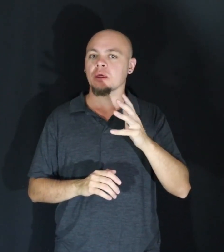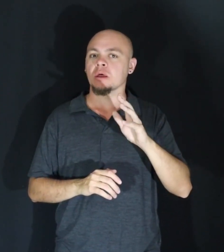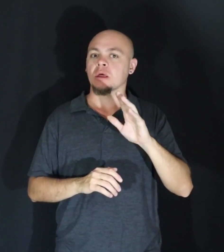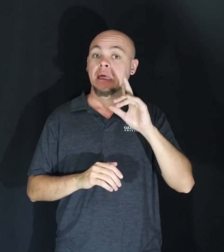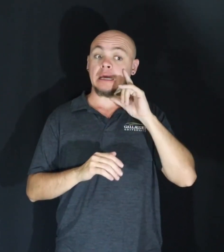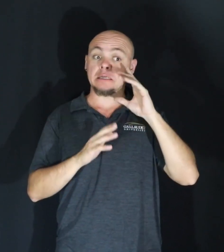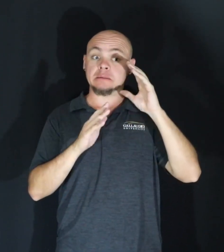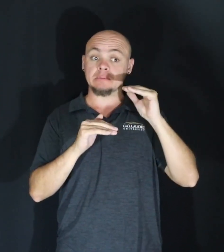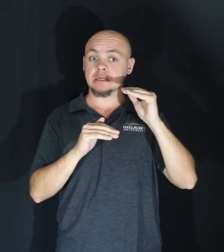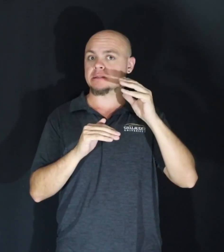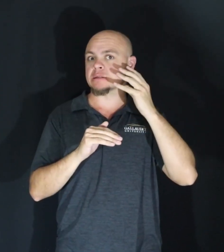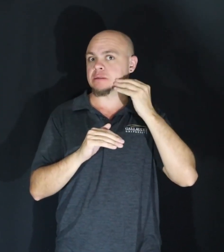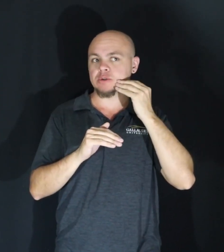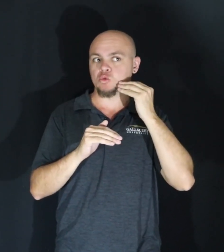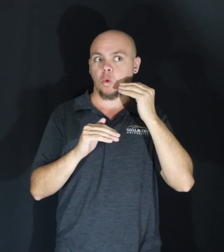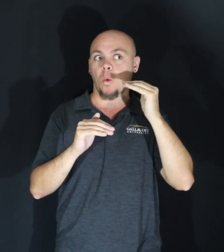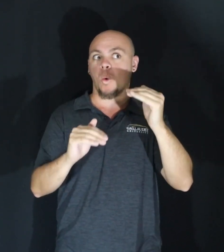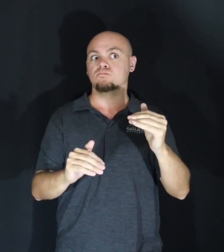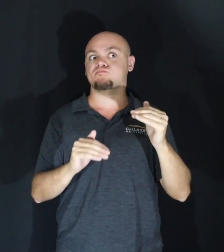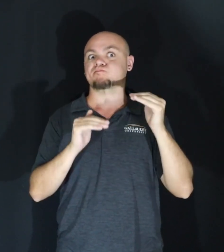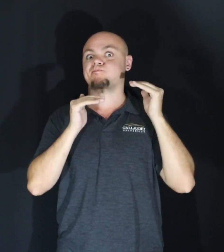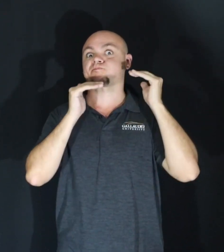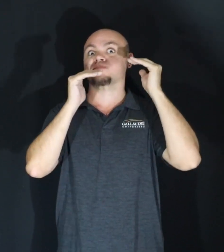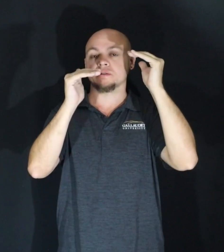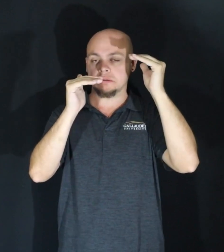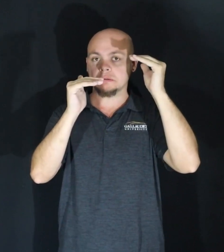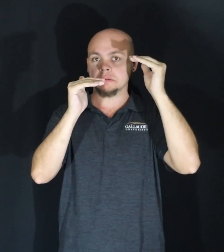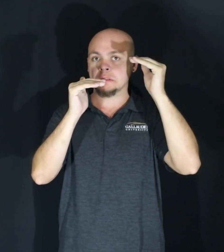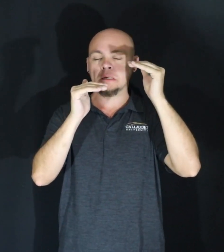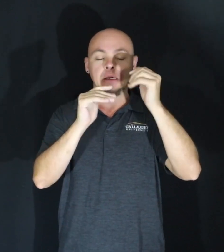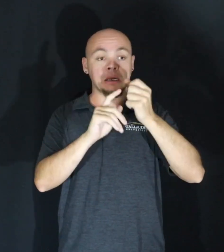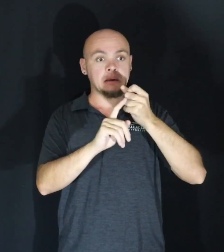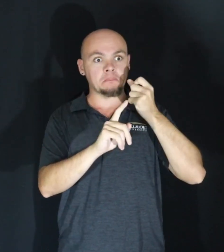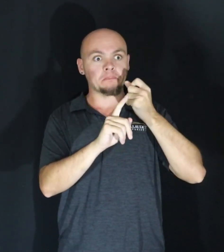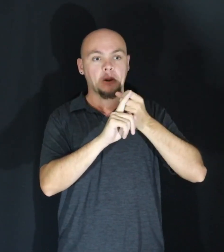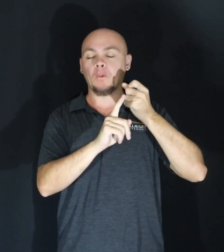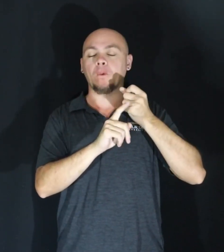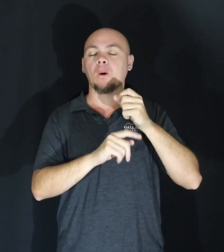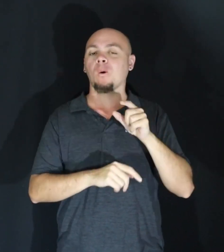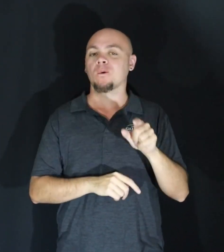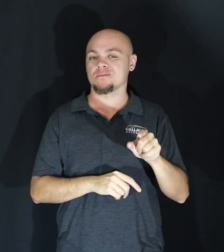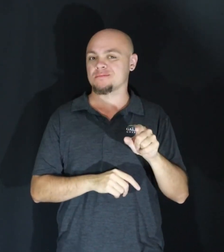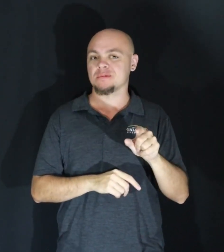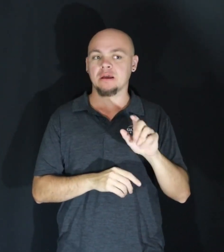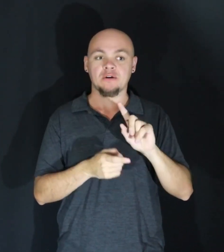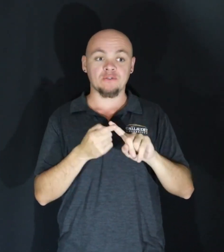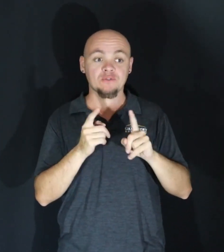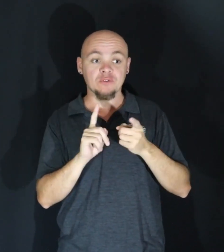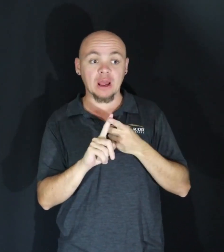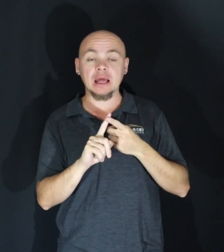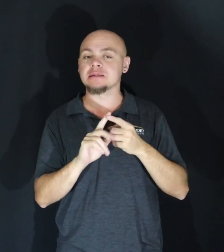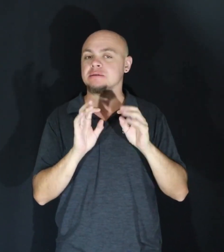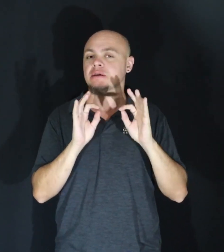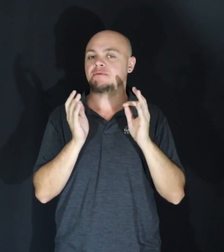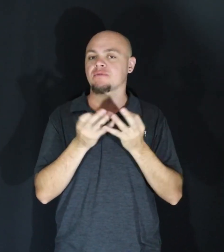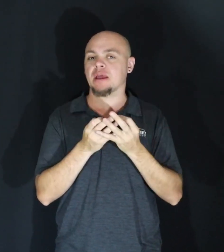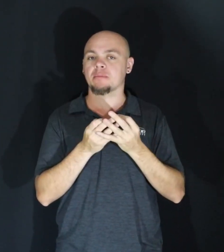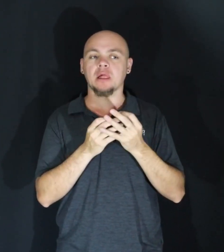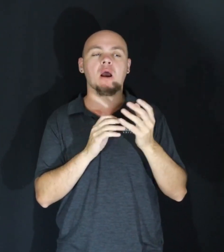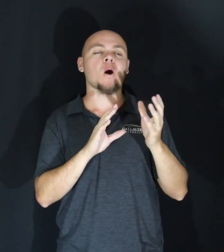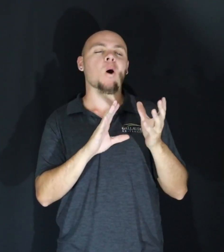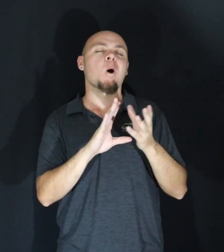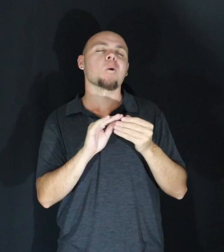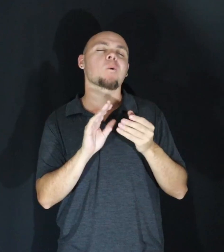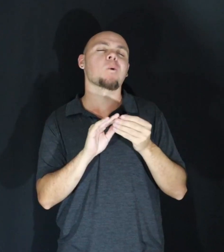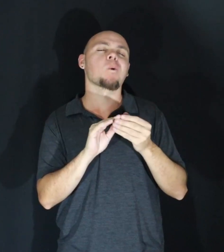expected experience, and they naturally, spontaneously refer in their friends and family and give